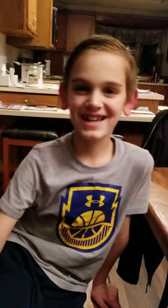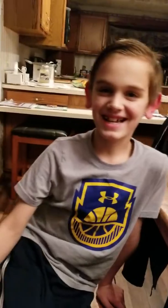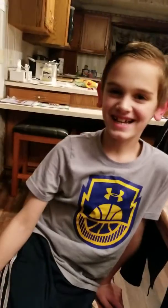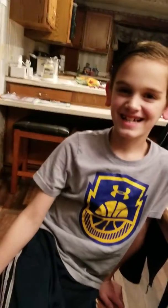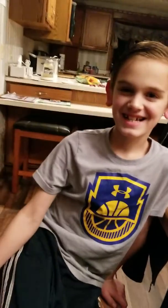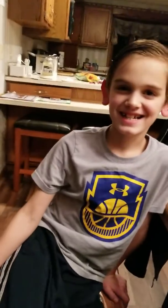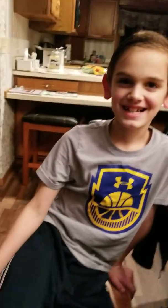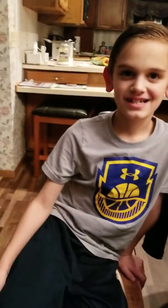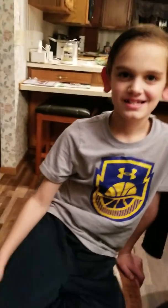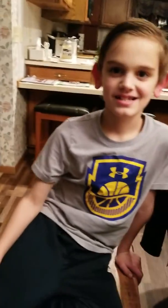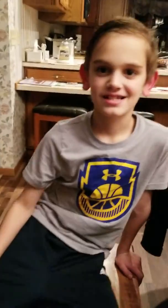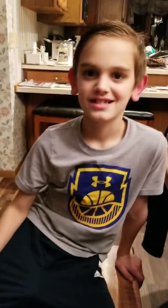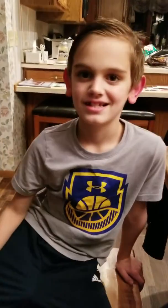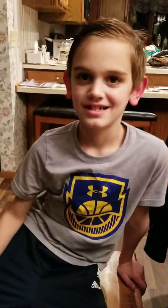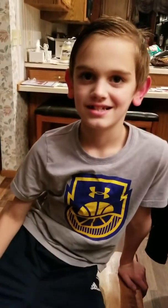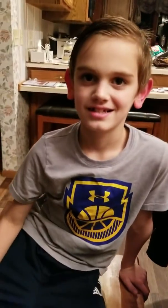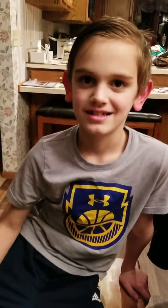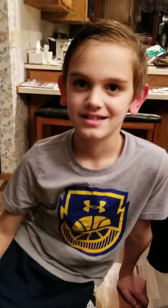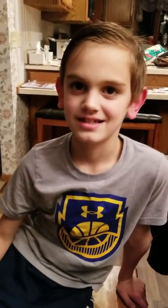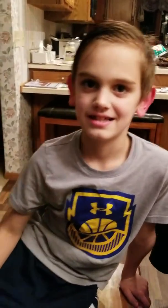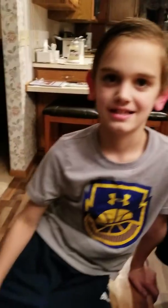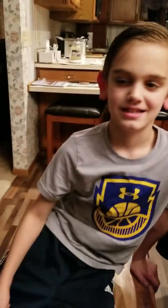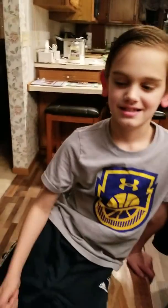All right, give me the alphabet in sign language, bud.